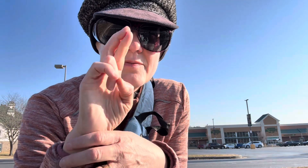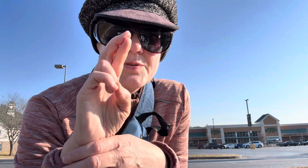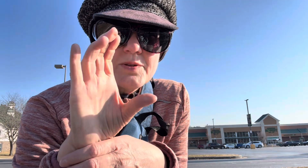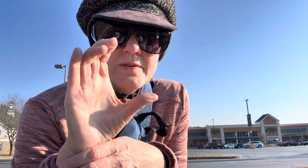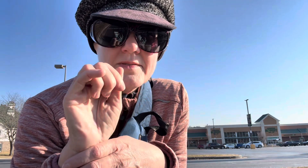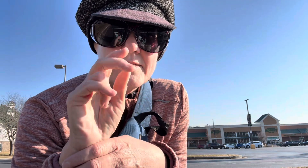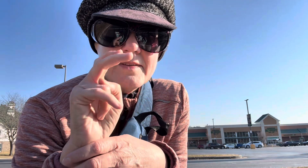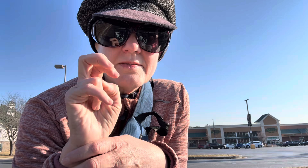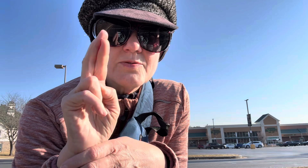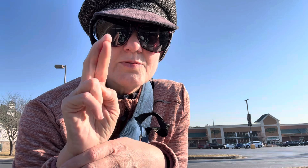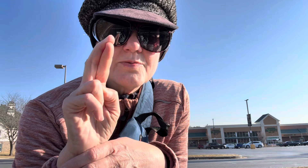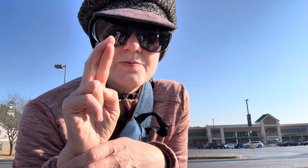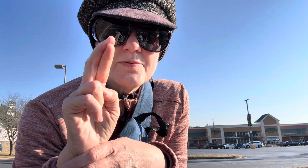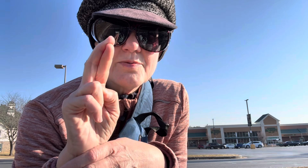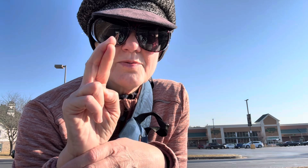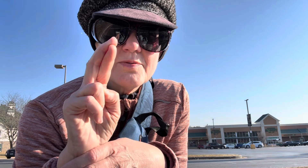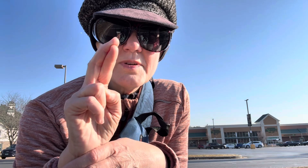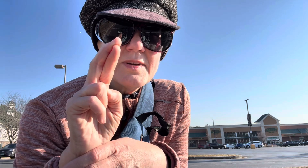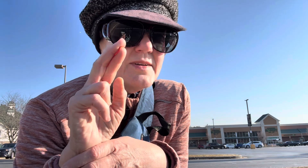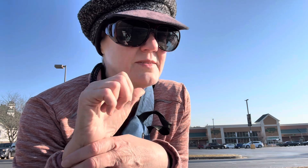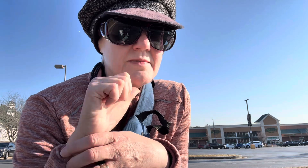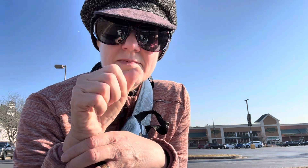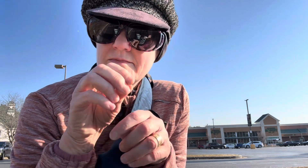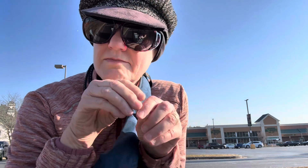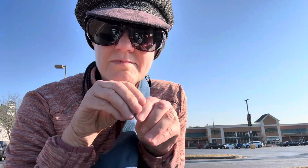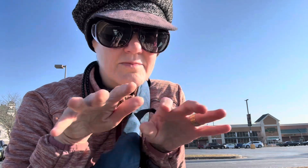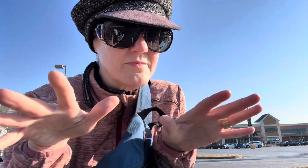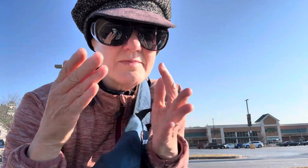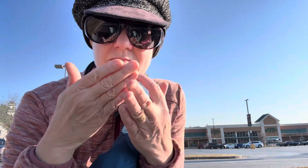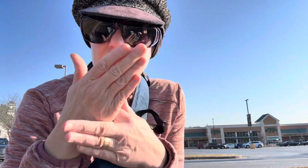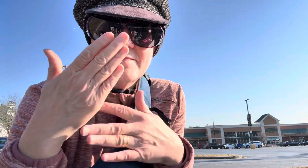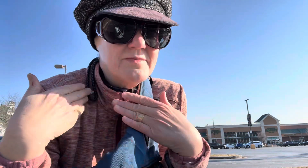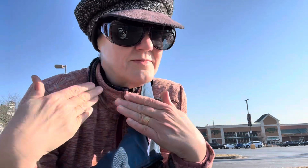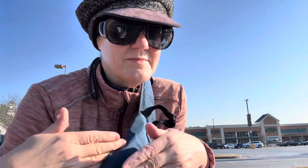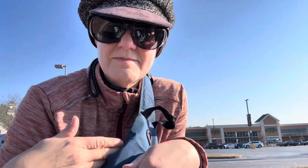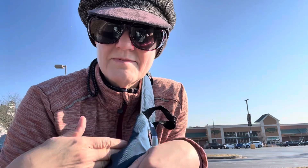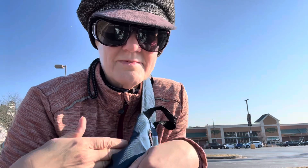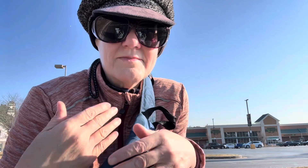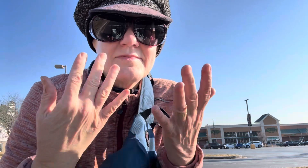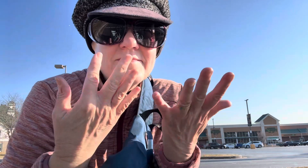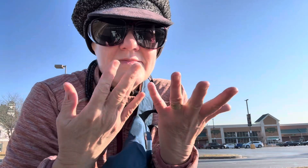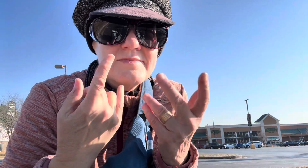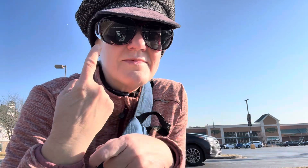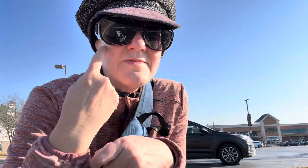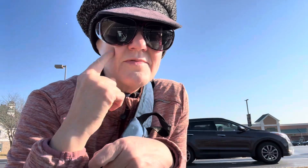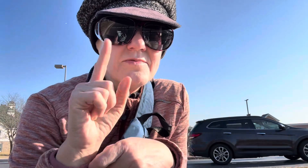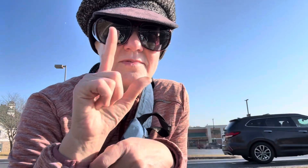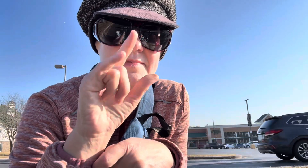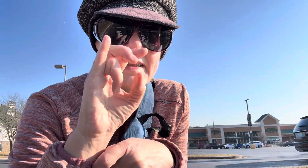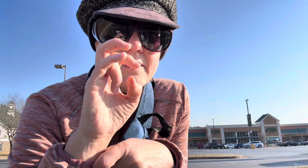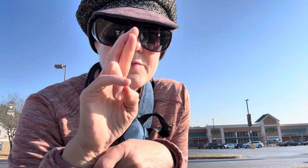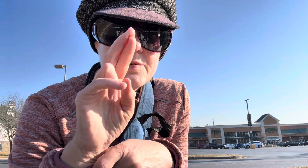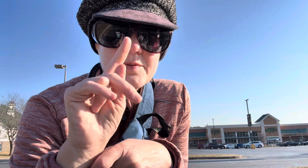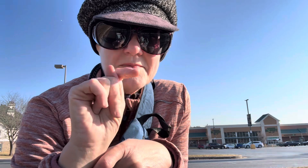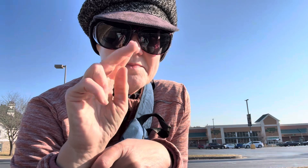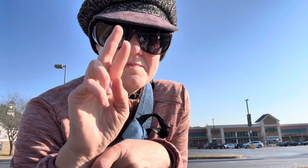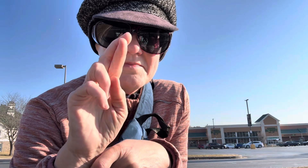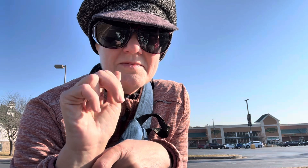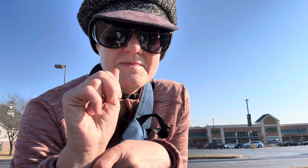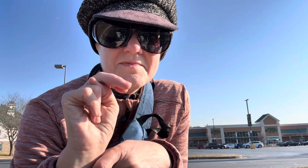but he does have liver cancer. Fortunately, it has not spread, and he's waiting for a liver transplant.